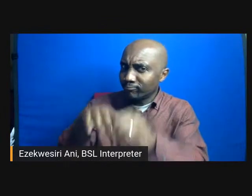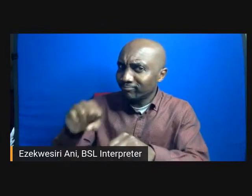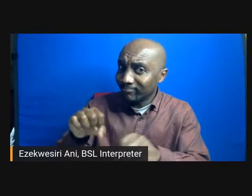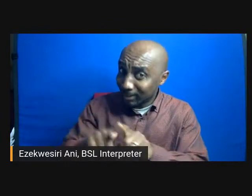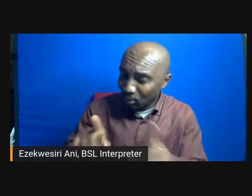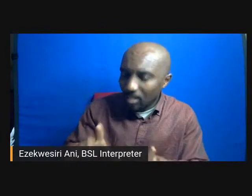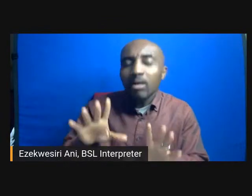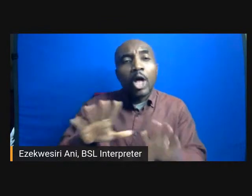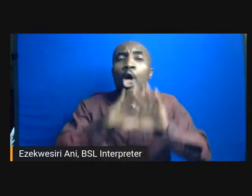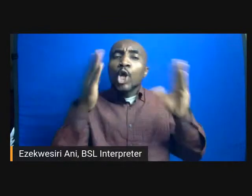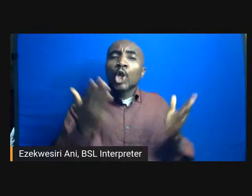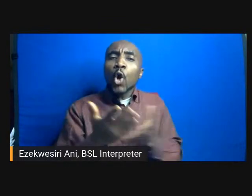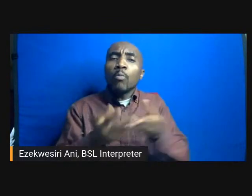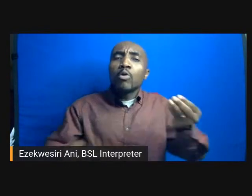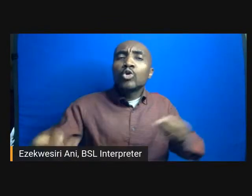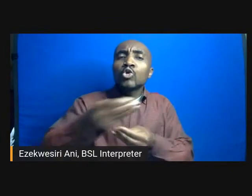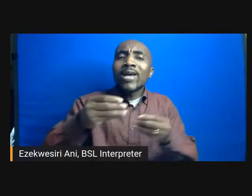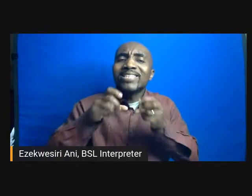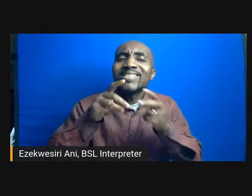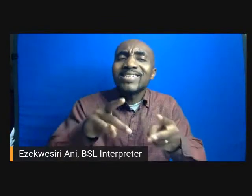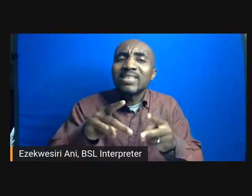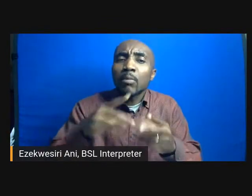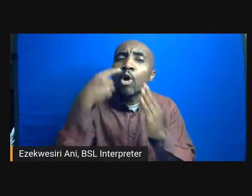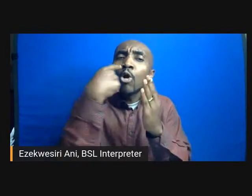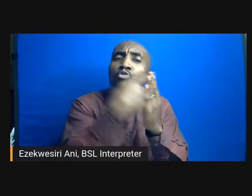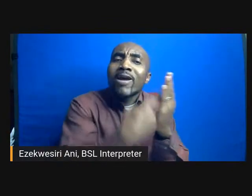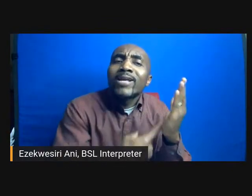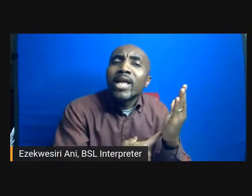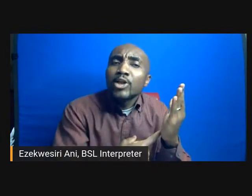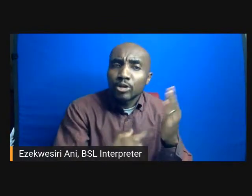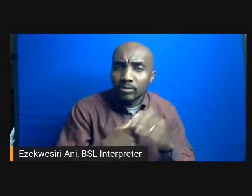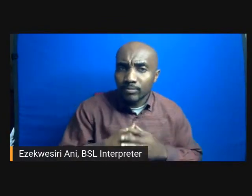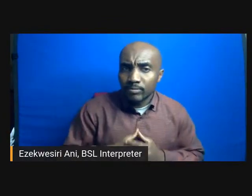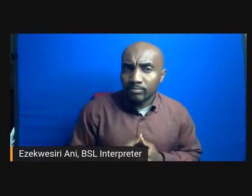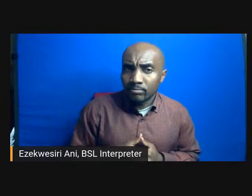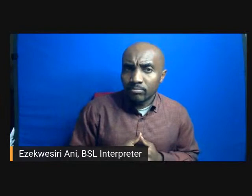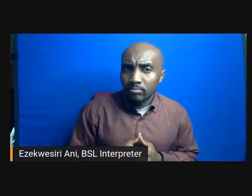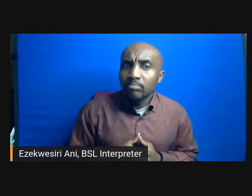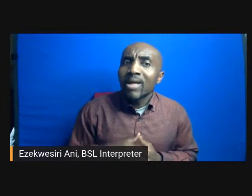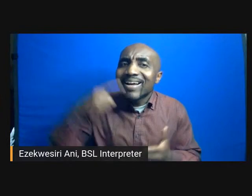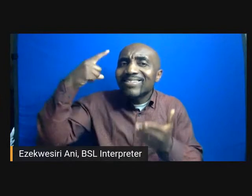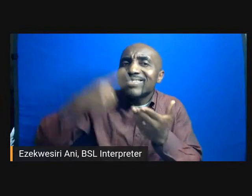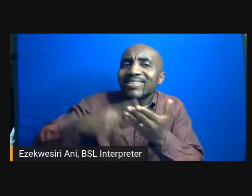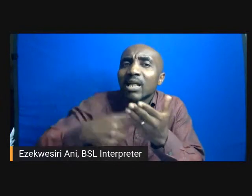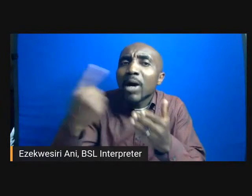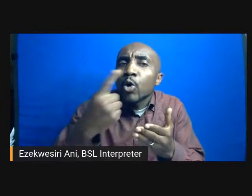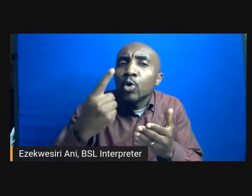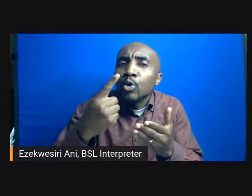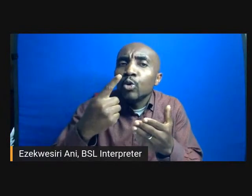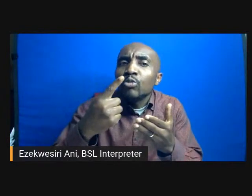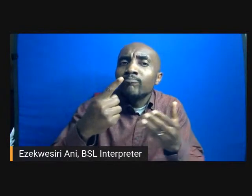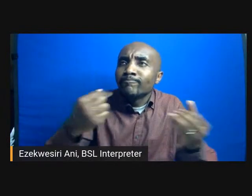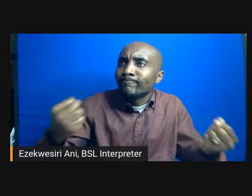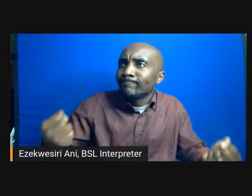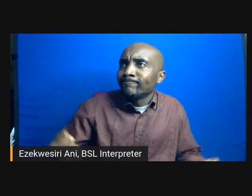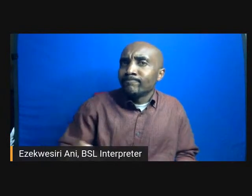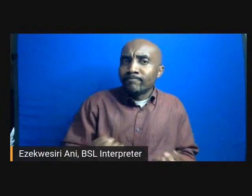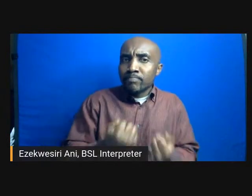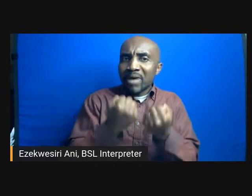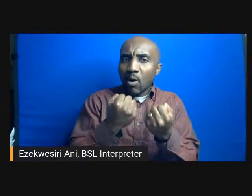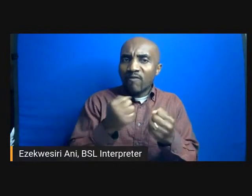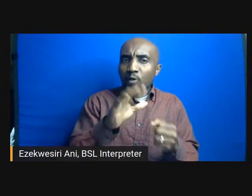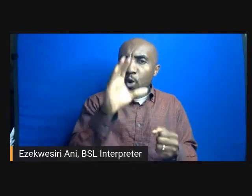system, the regulations around taxation, for example, are decided by the most powerful nations to serve